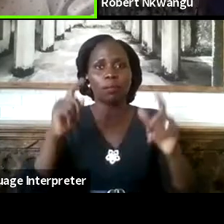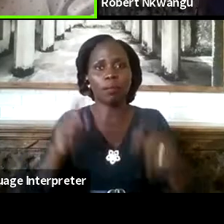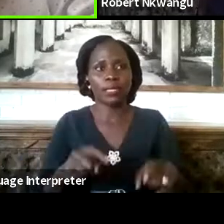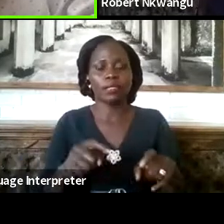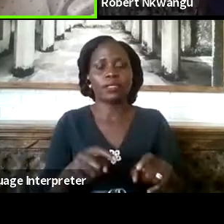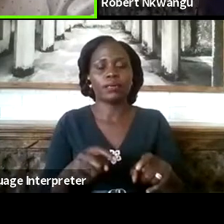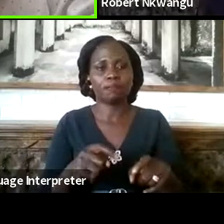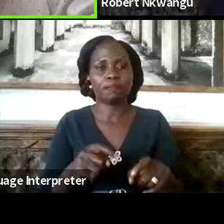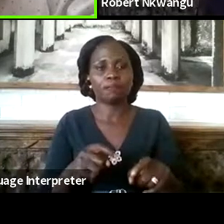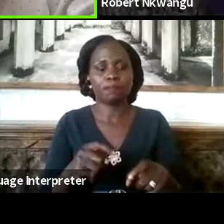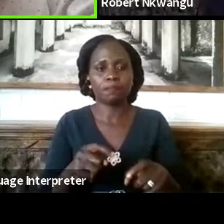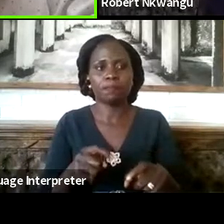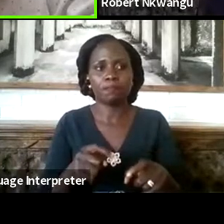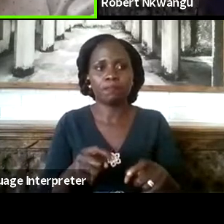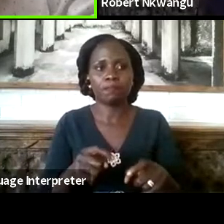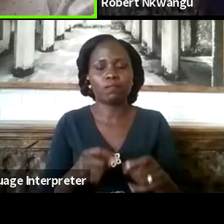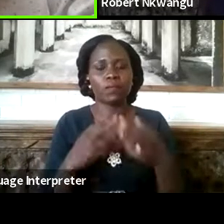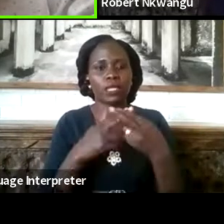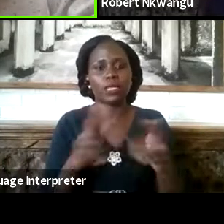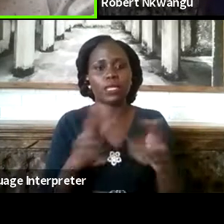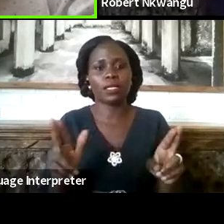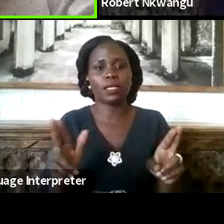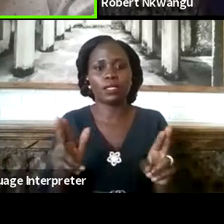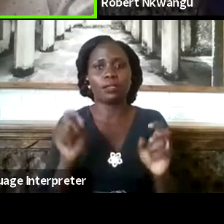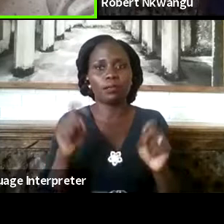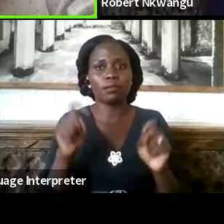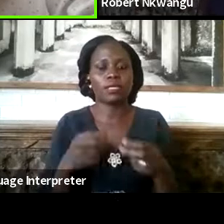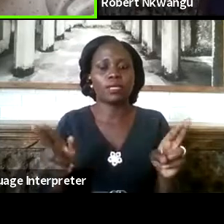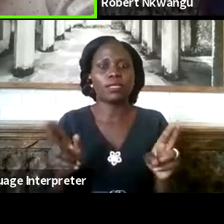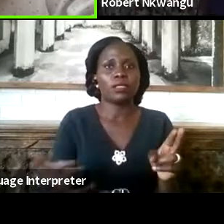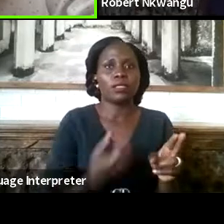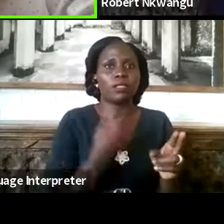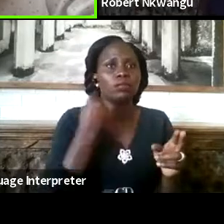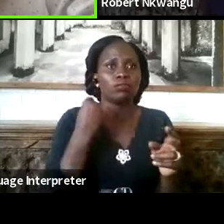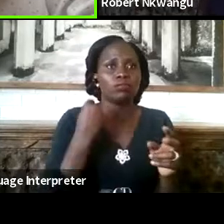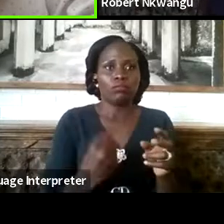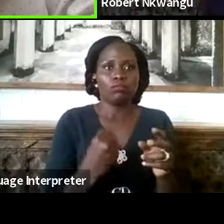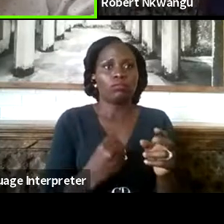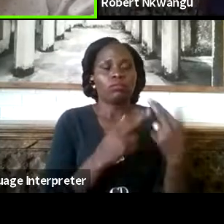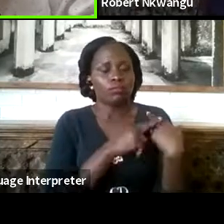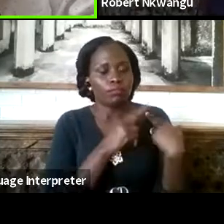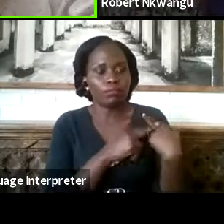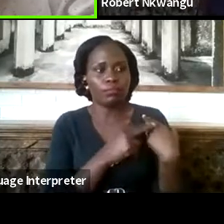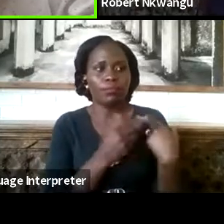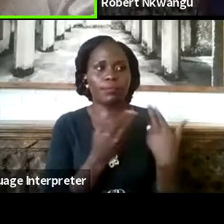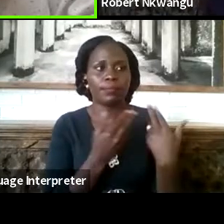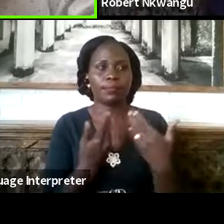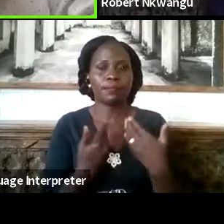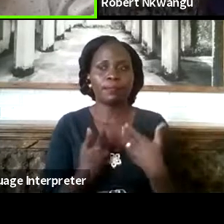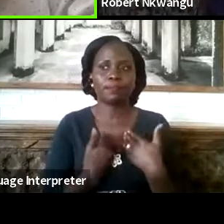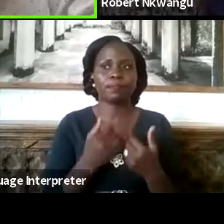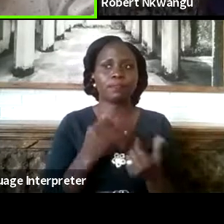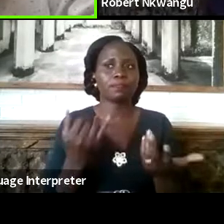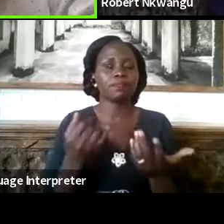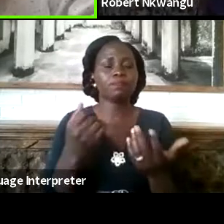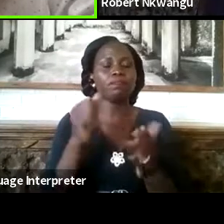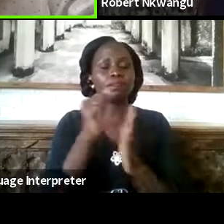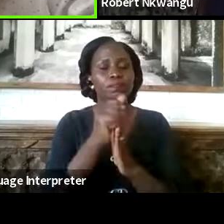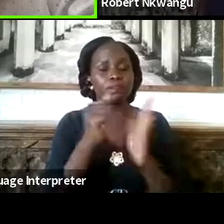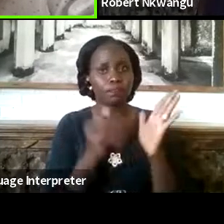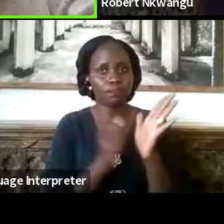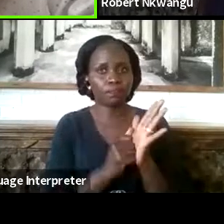start taking a stronger role driving this ICT accessibility agenda, having